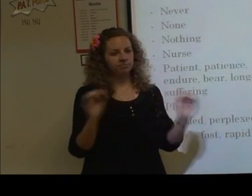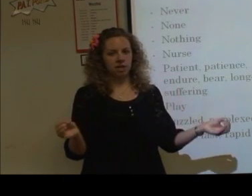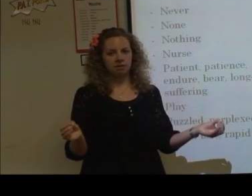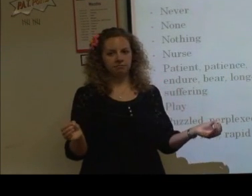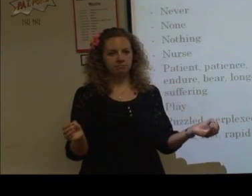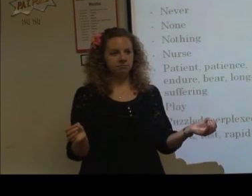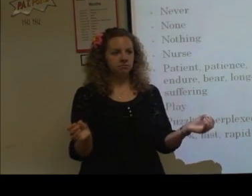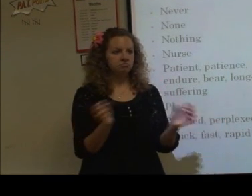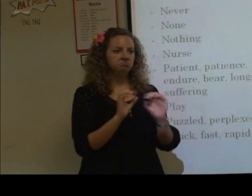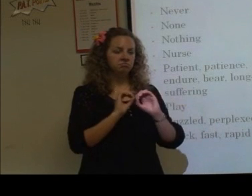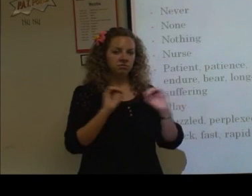none.